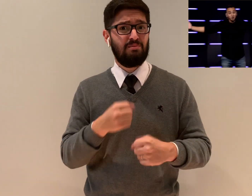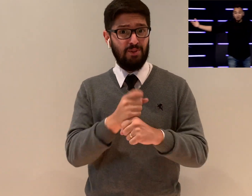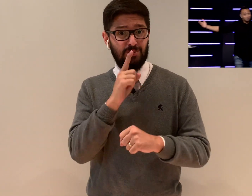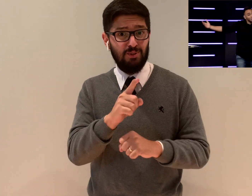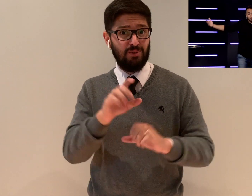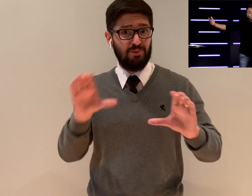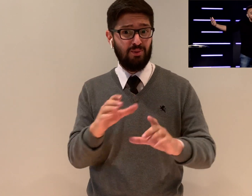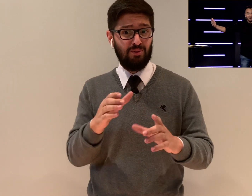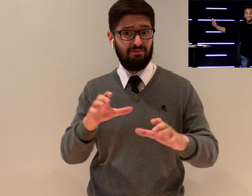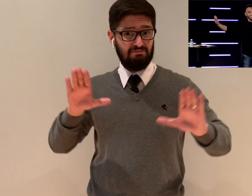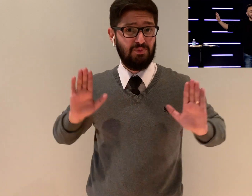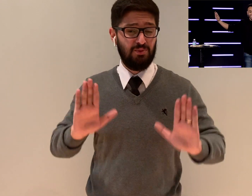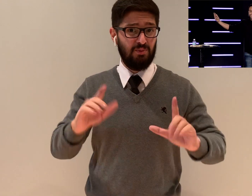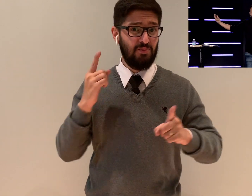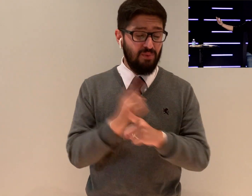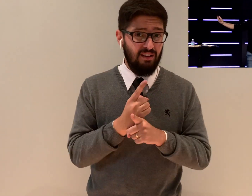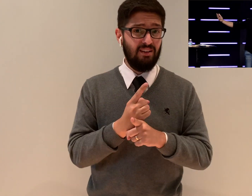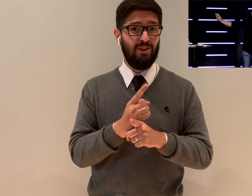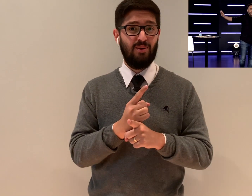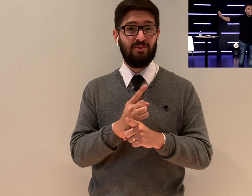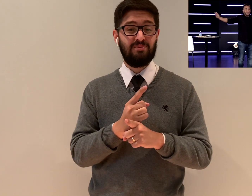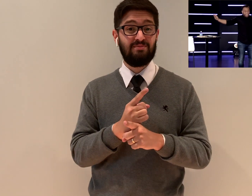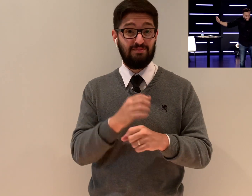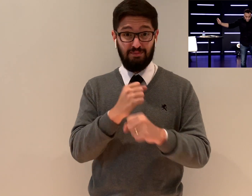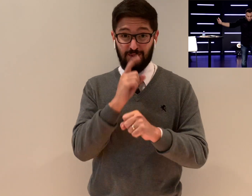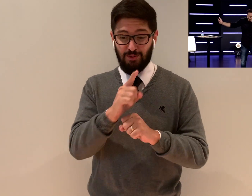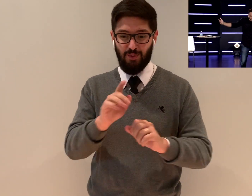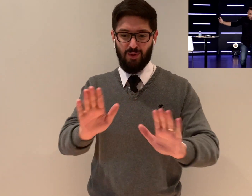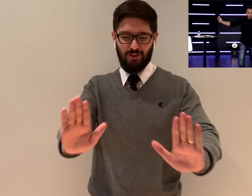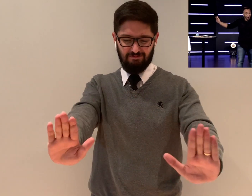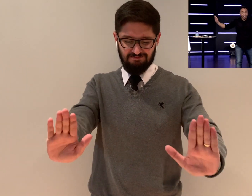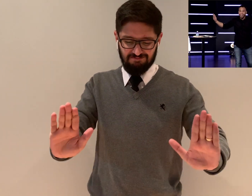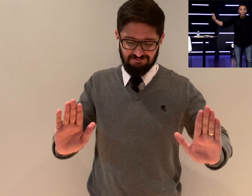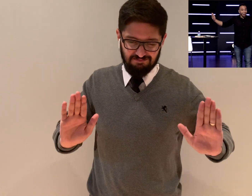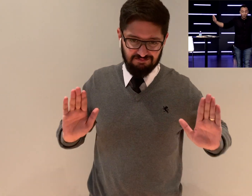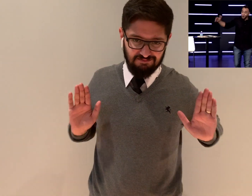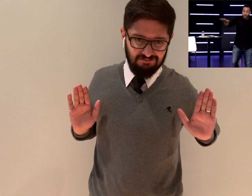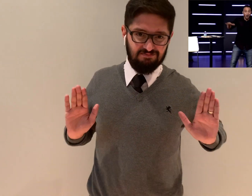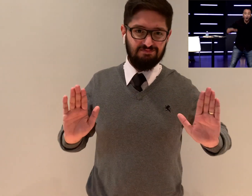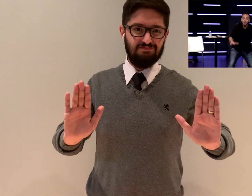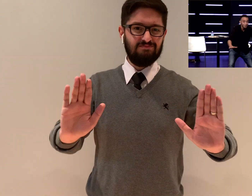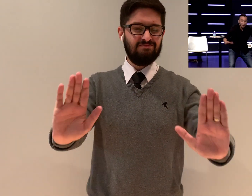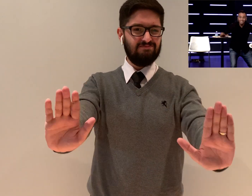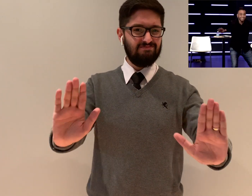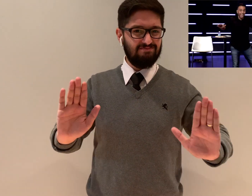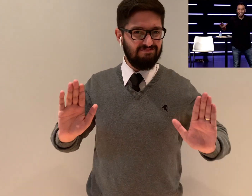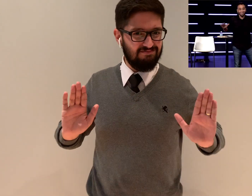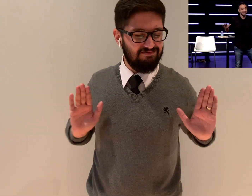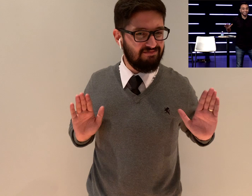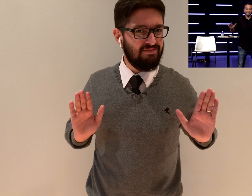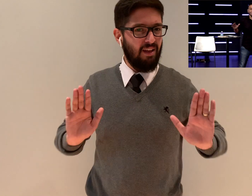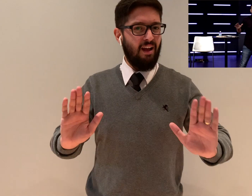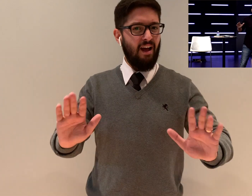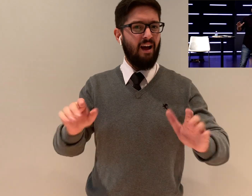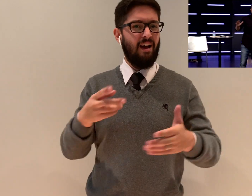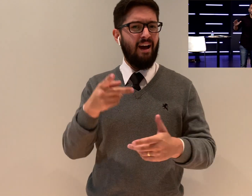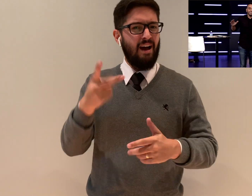you're doing push-ups well. Make sure that you are going all the way down.